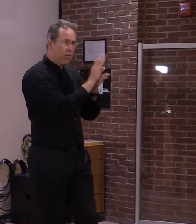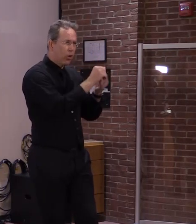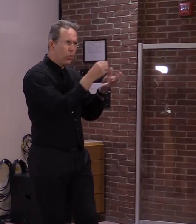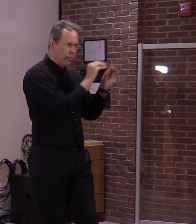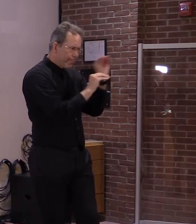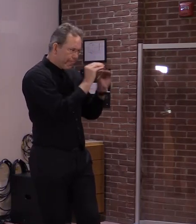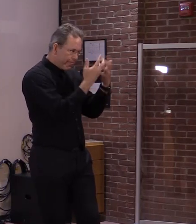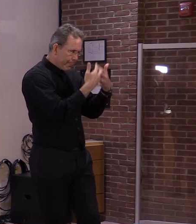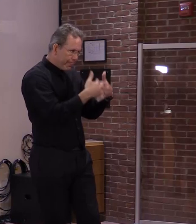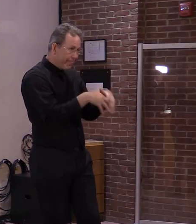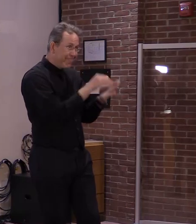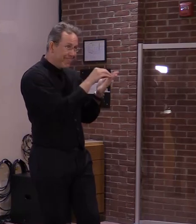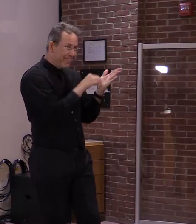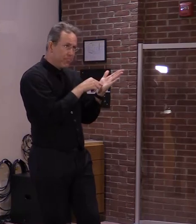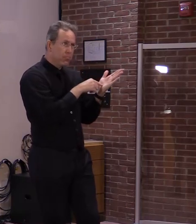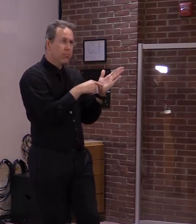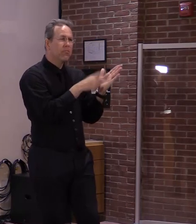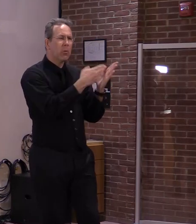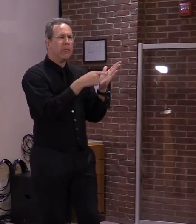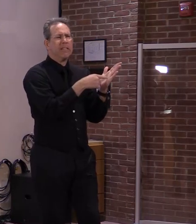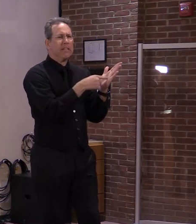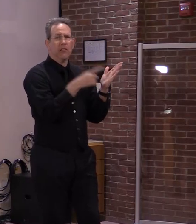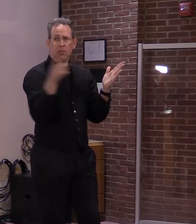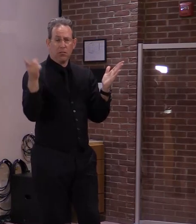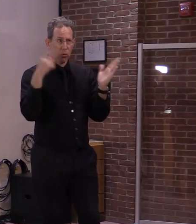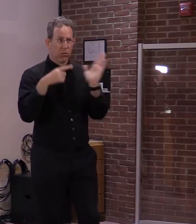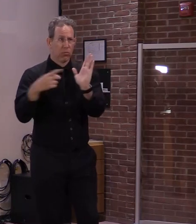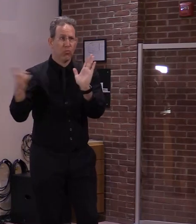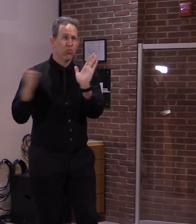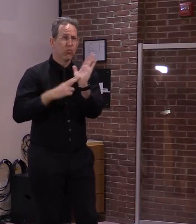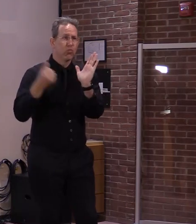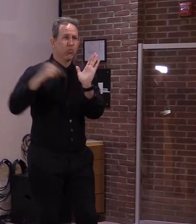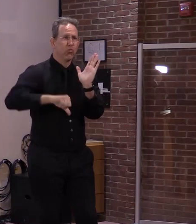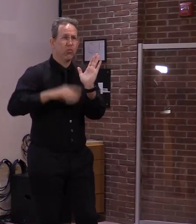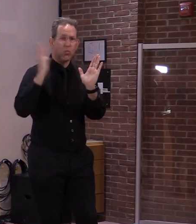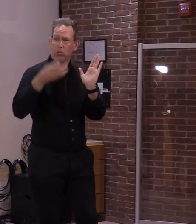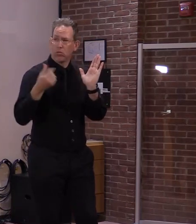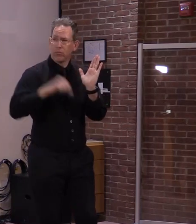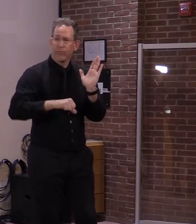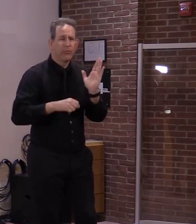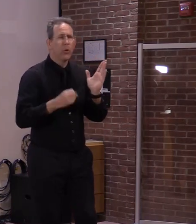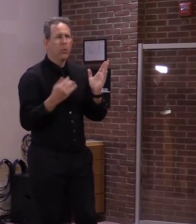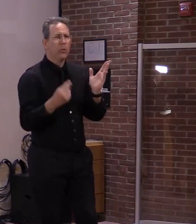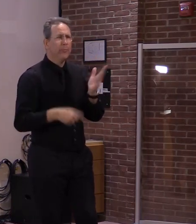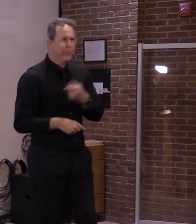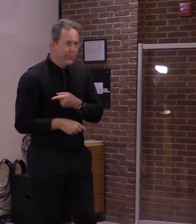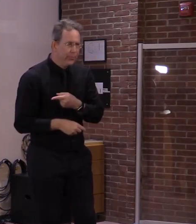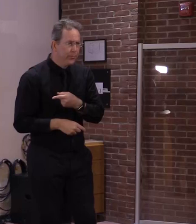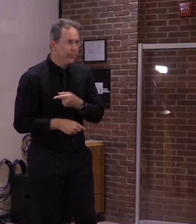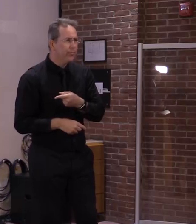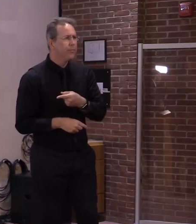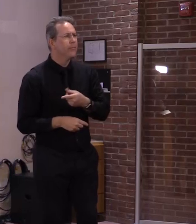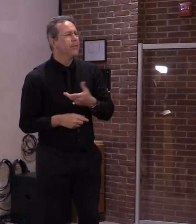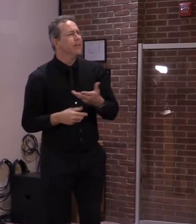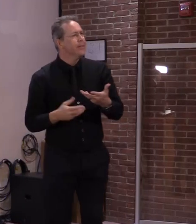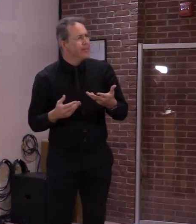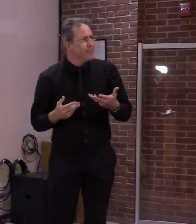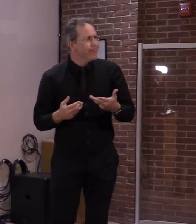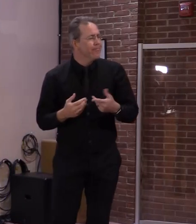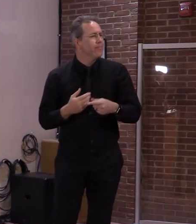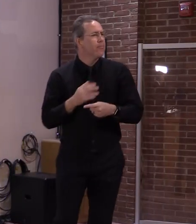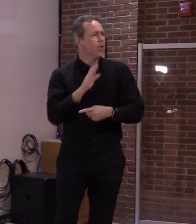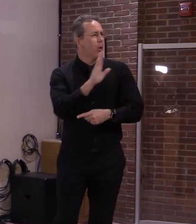again, I've allowed H315 to move forward. Because there was too much good in there, the areas that we had